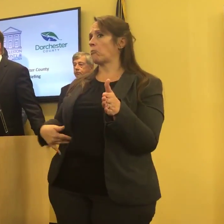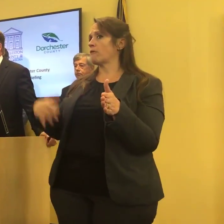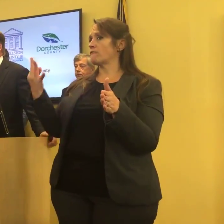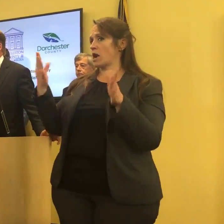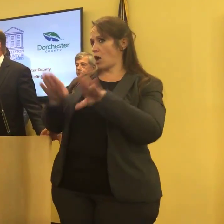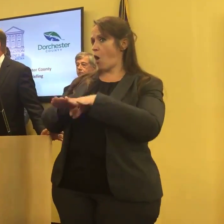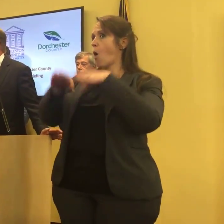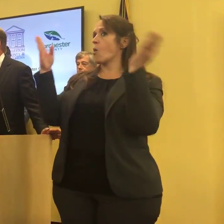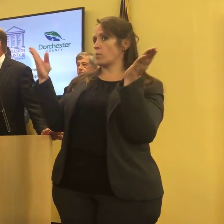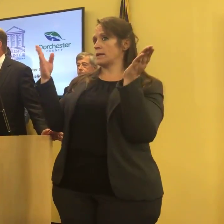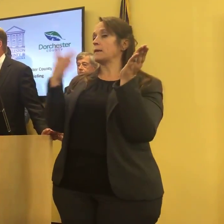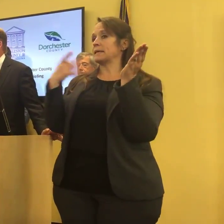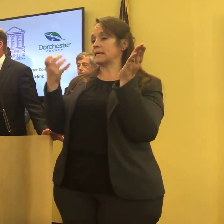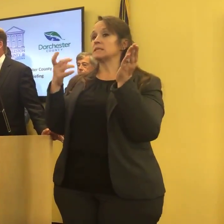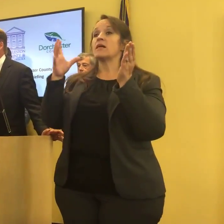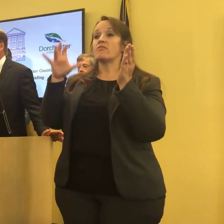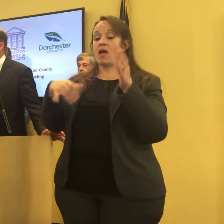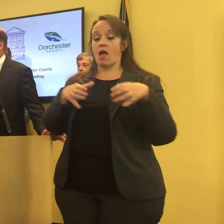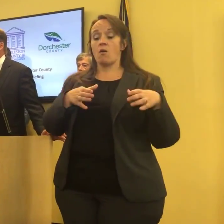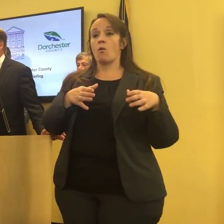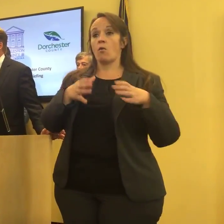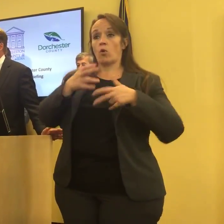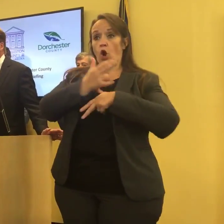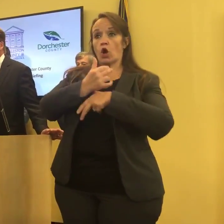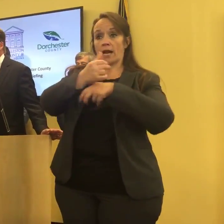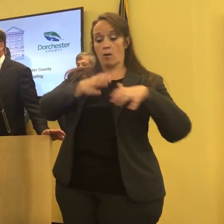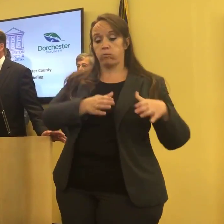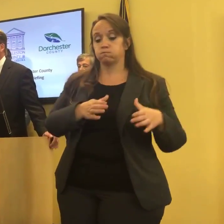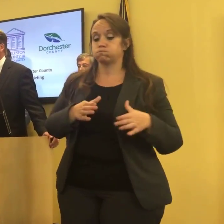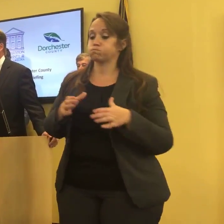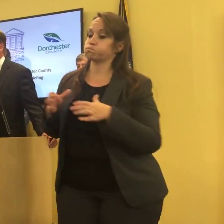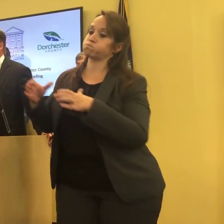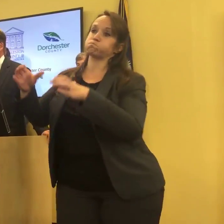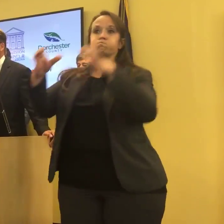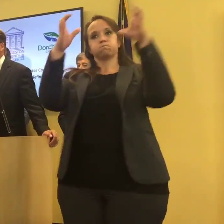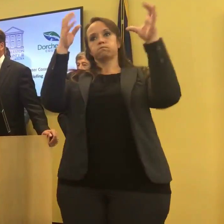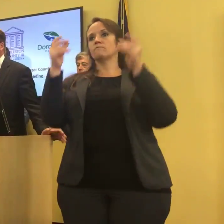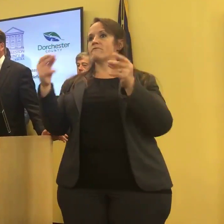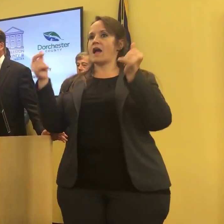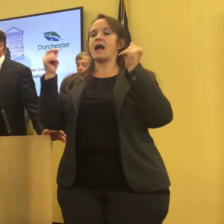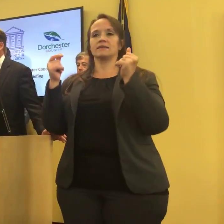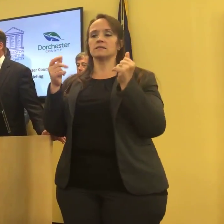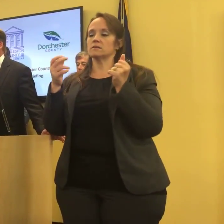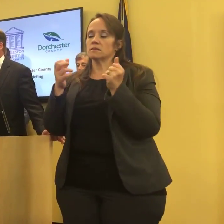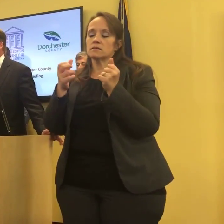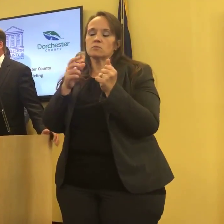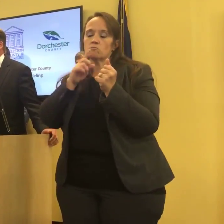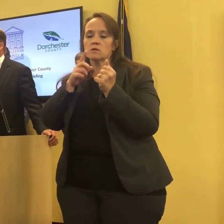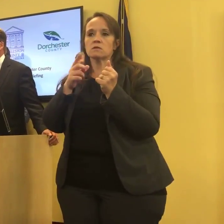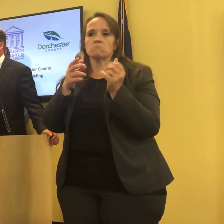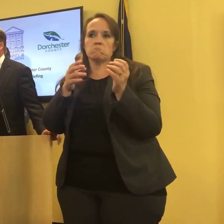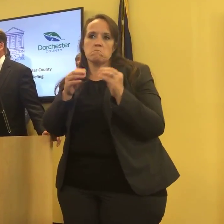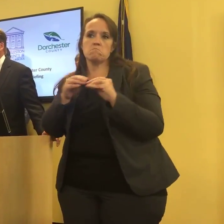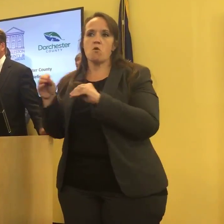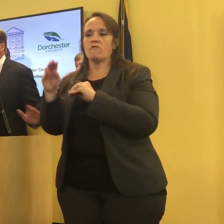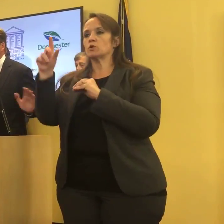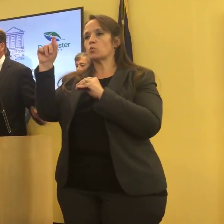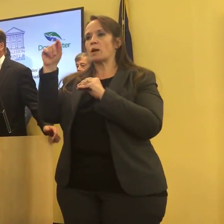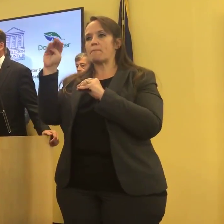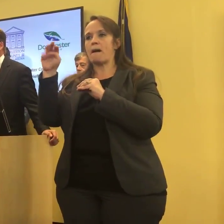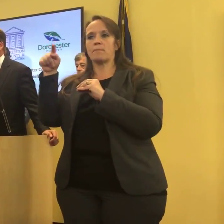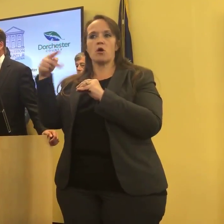is a fast-moving storm, probably about 20 miles per hour. Hopefully, it'll be through the area quickly and cause minimal damage and certainly